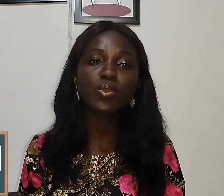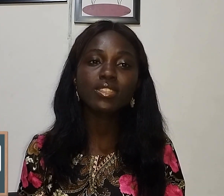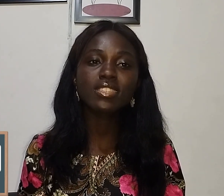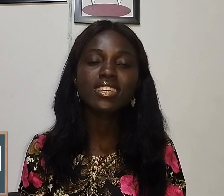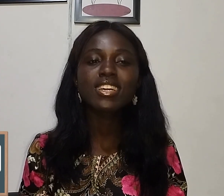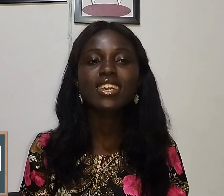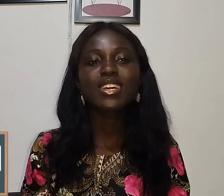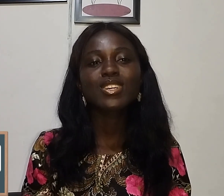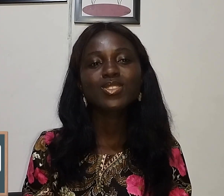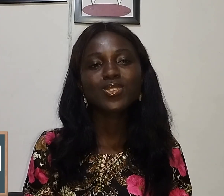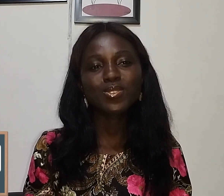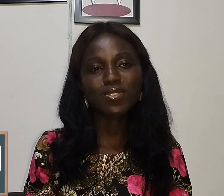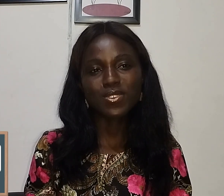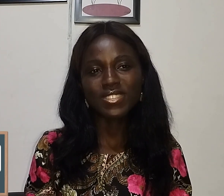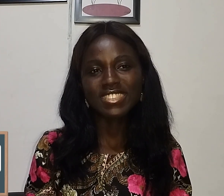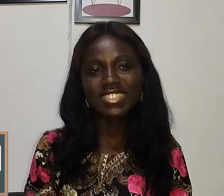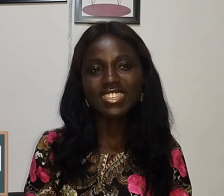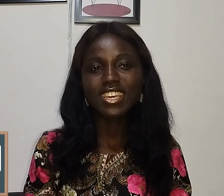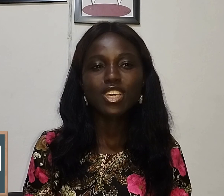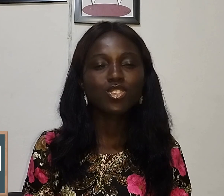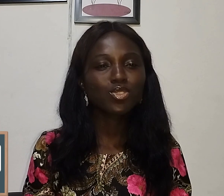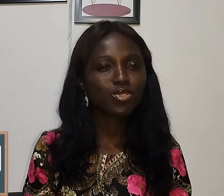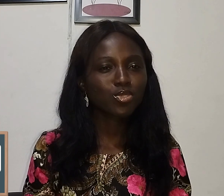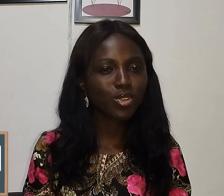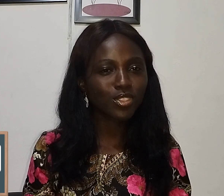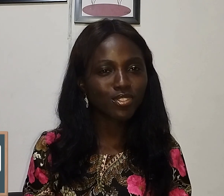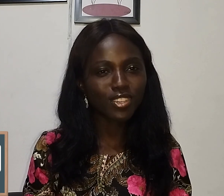21 to 30. Do